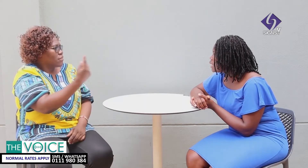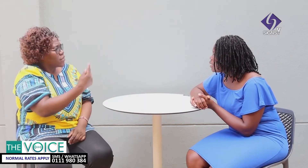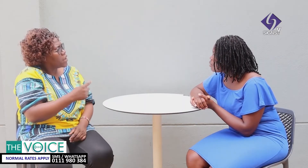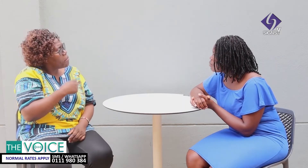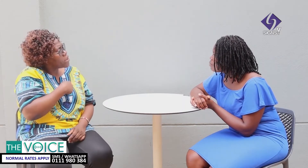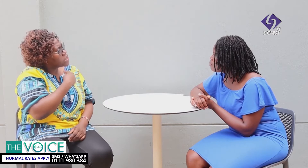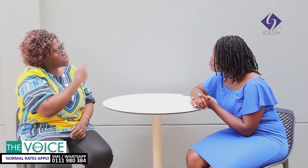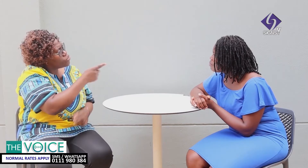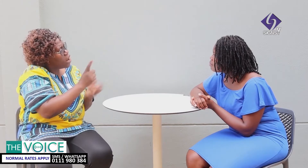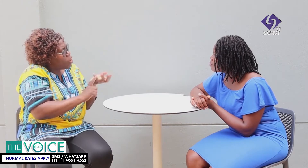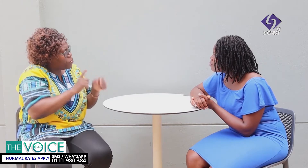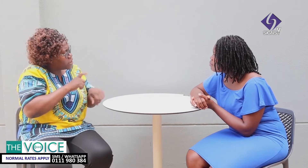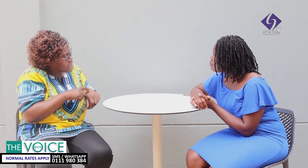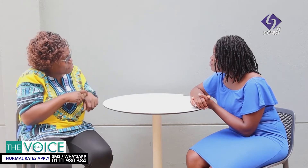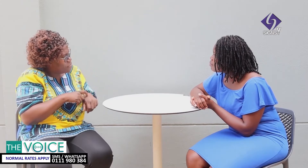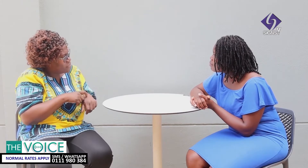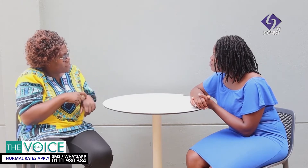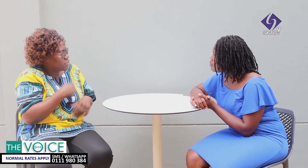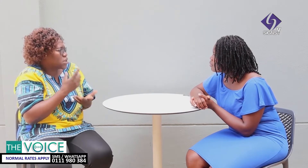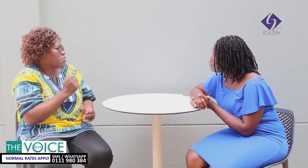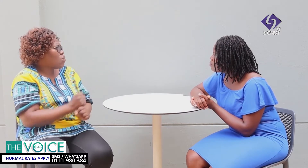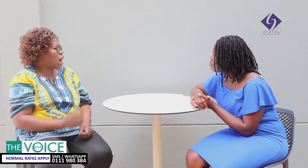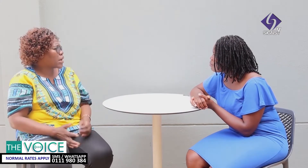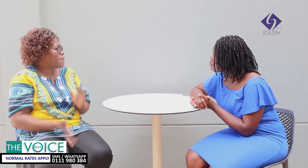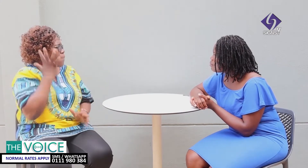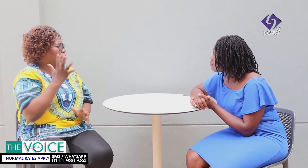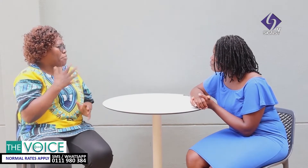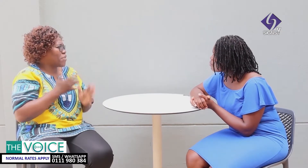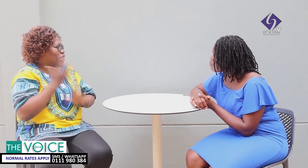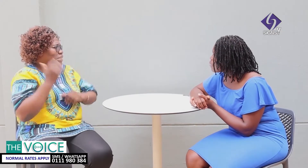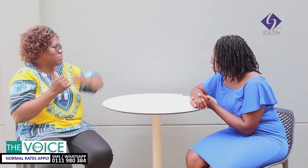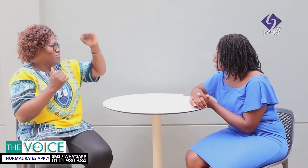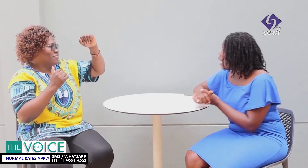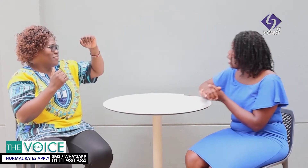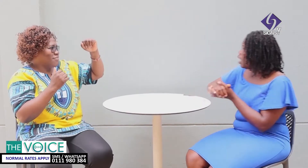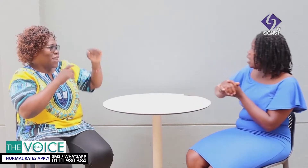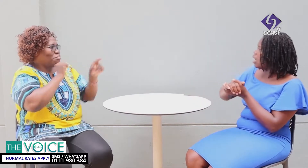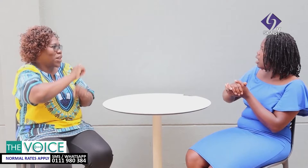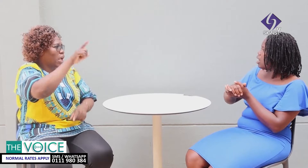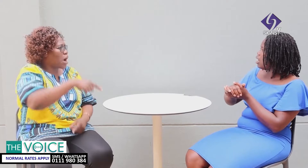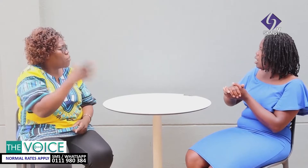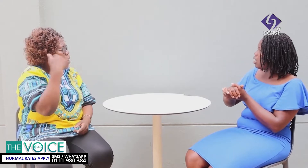So each time my uncle had that I'm really getting a job or anything, he'll really get upset with